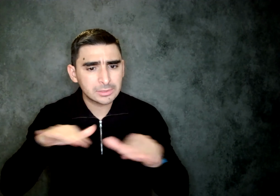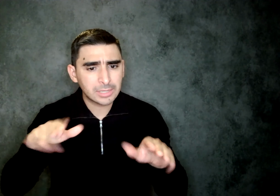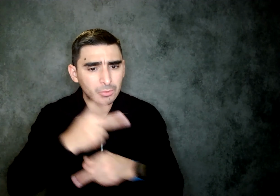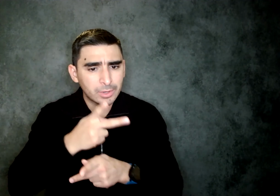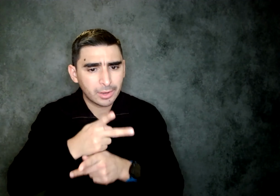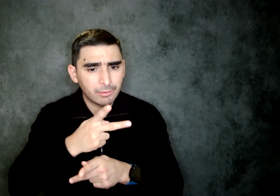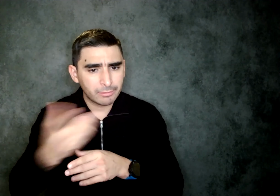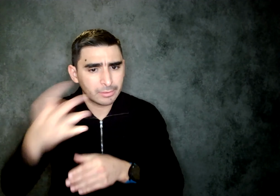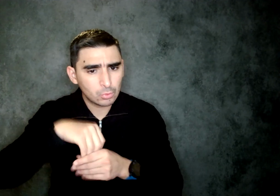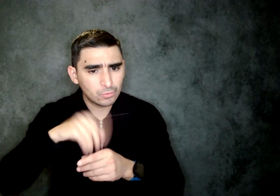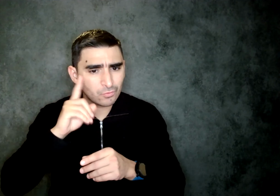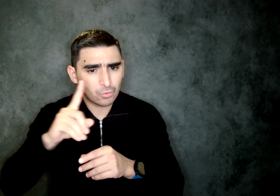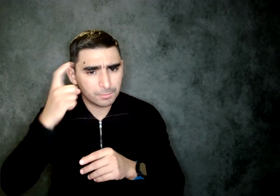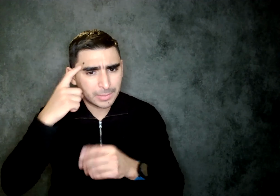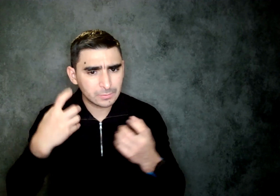mental health?